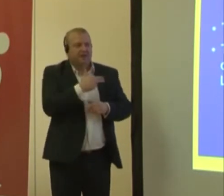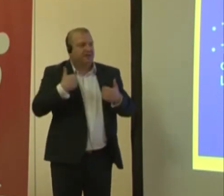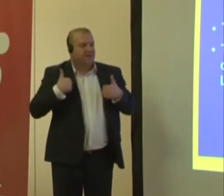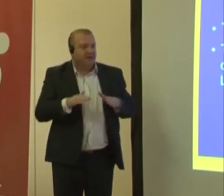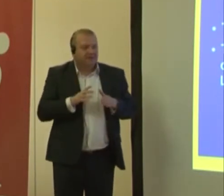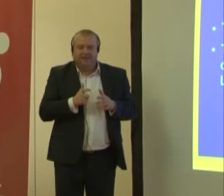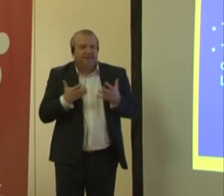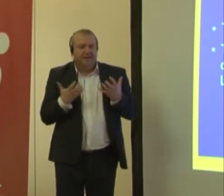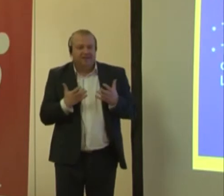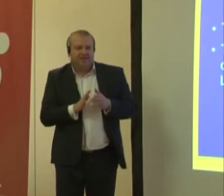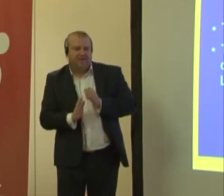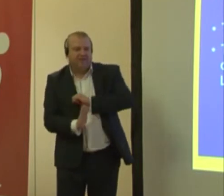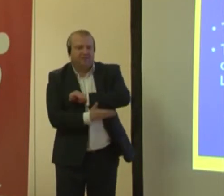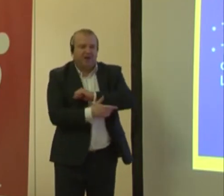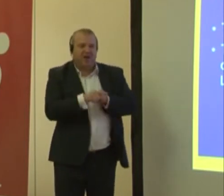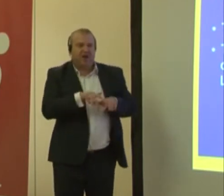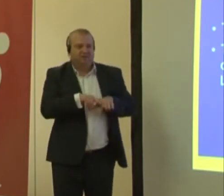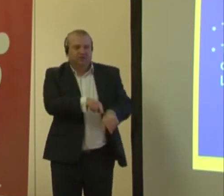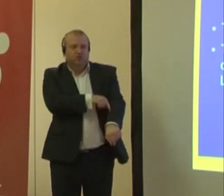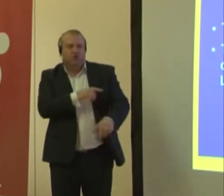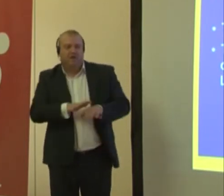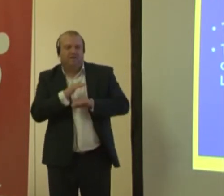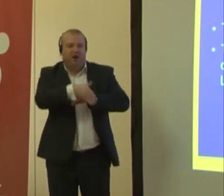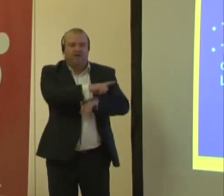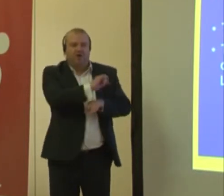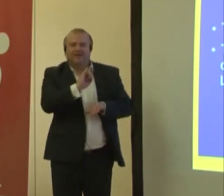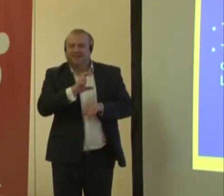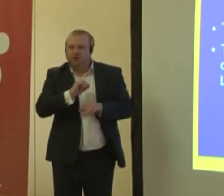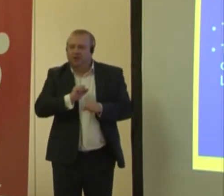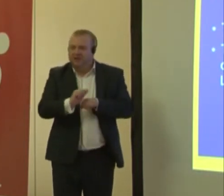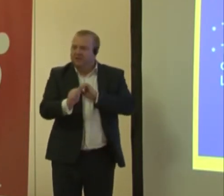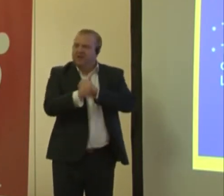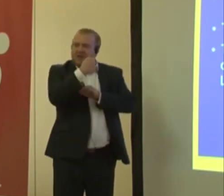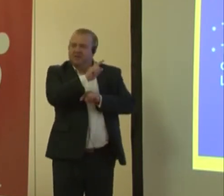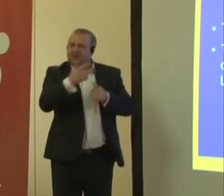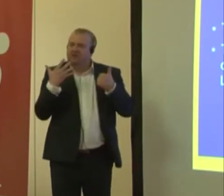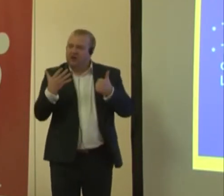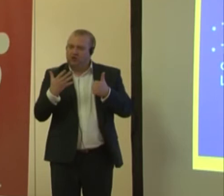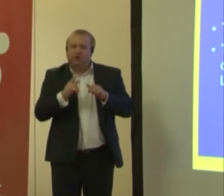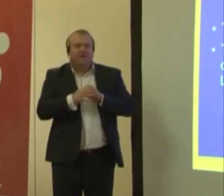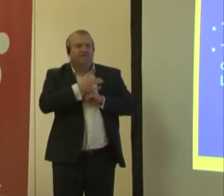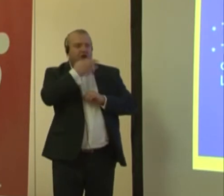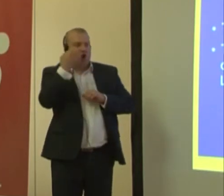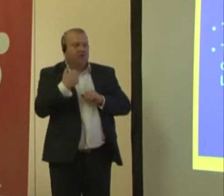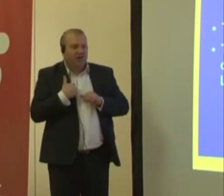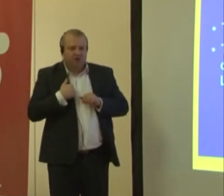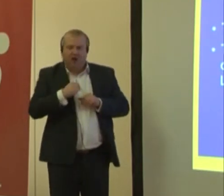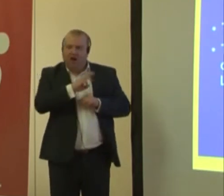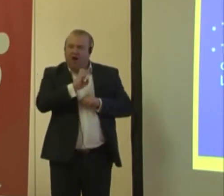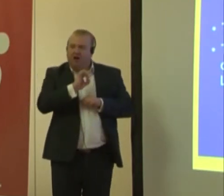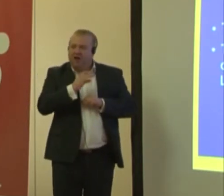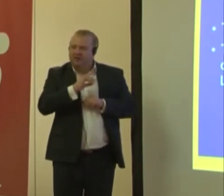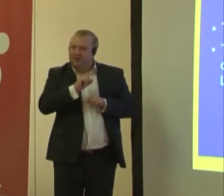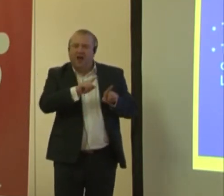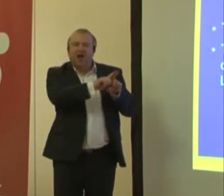of excellence. One of us are we. We are also already know that we are going to be included